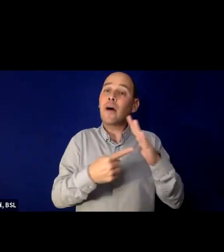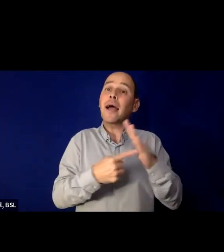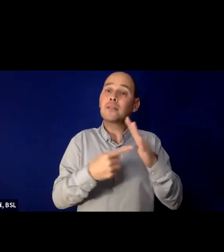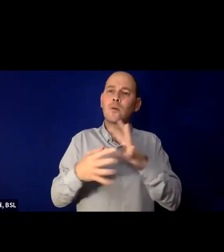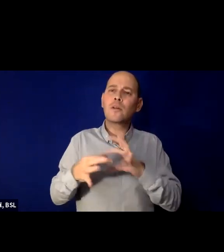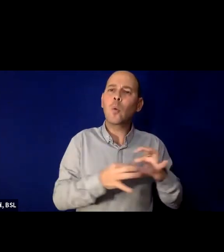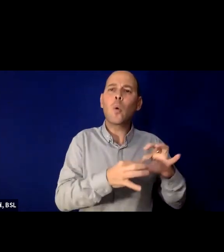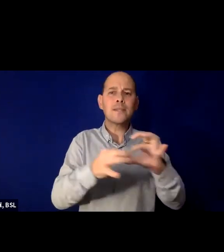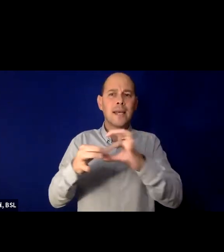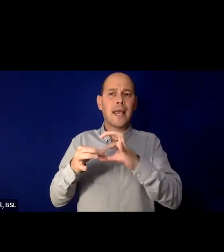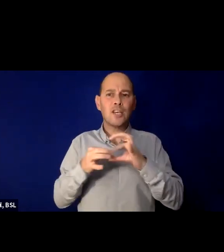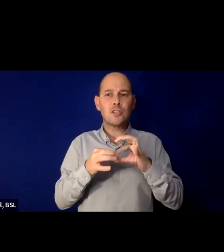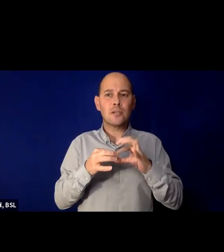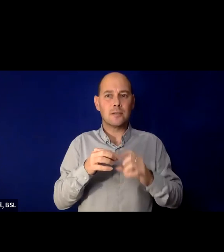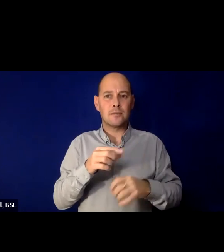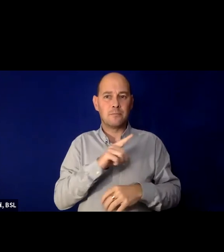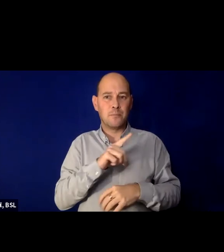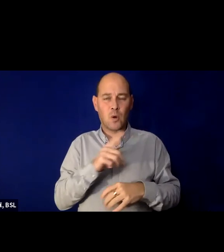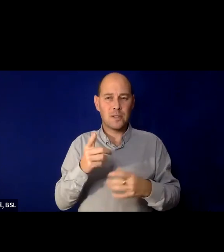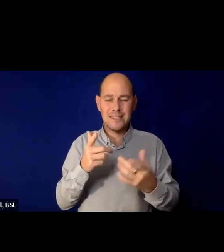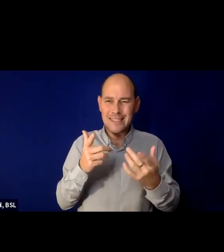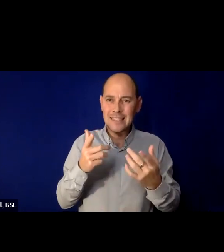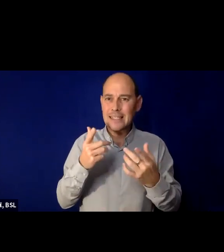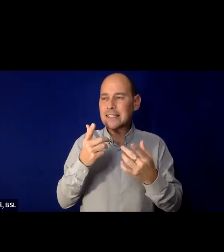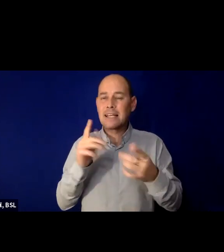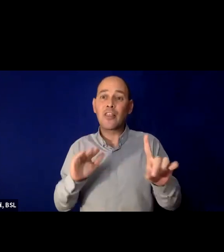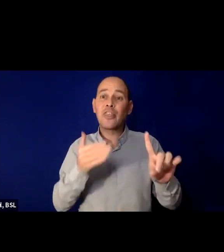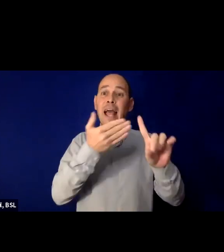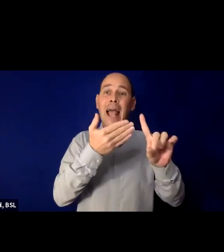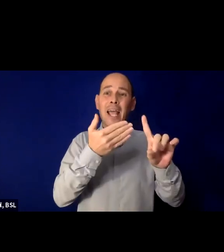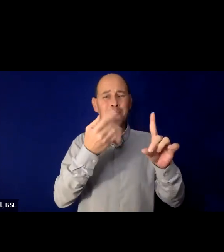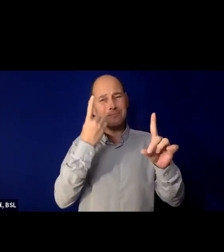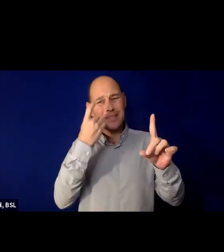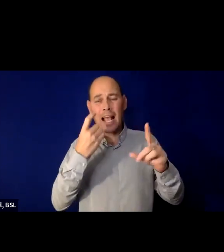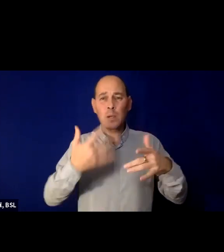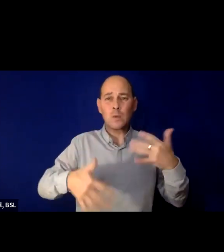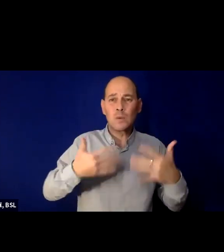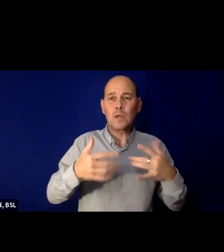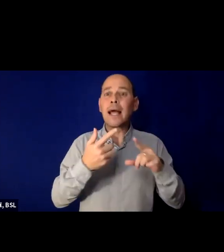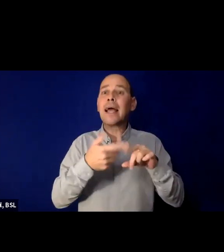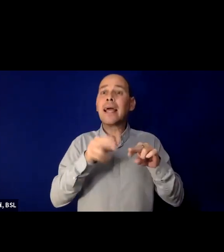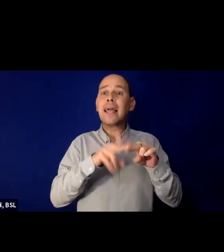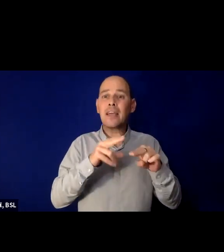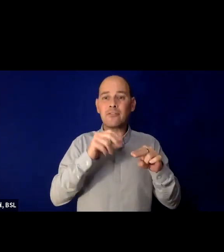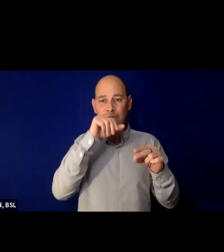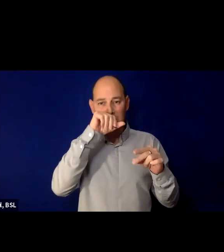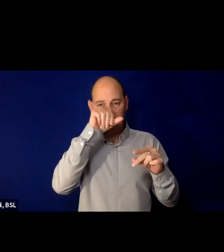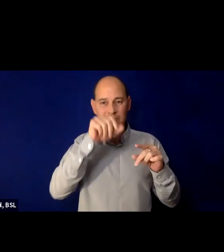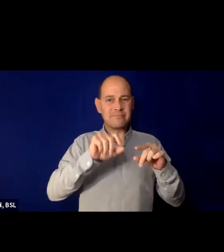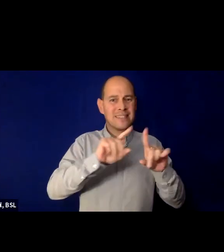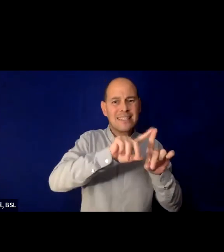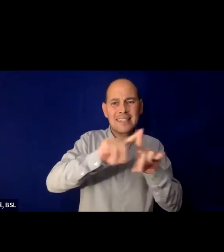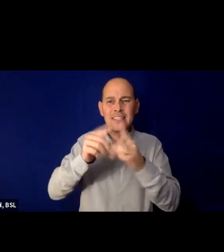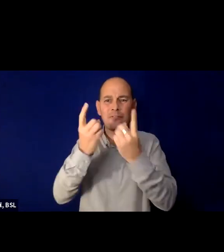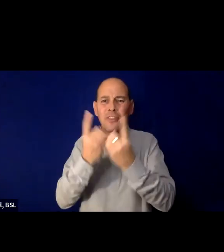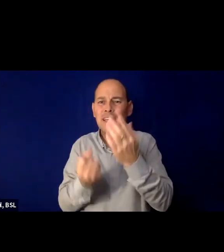course, because it would be really detrimental to the aim of the tool to have more than one operation in one country, so it makes perfect sense. You can catch the kind